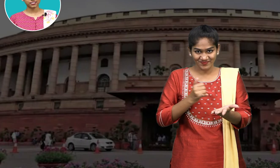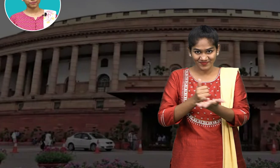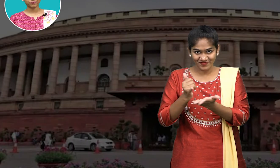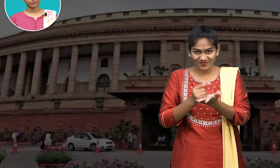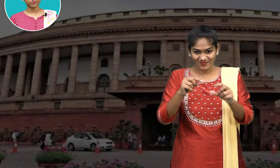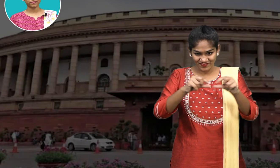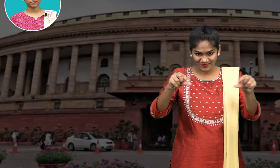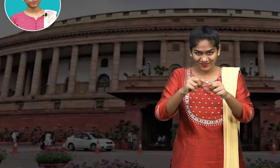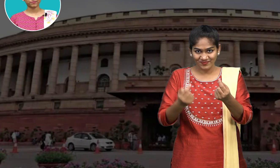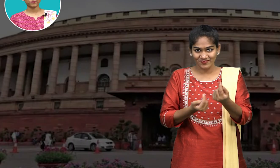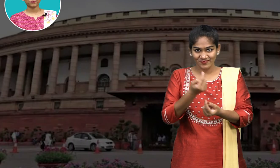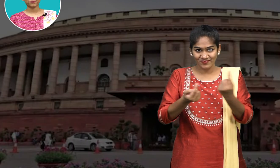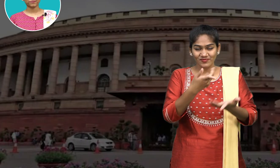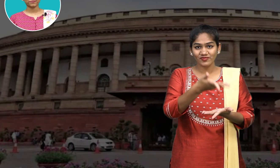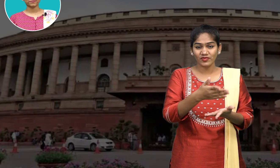police,